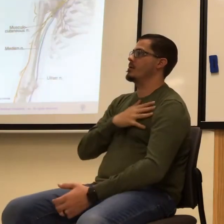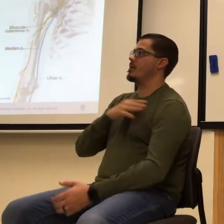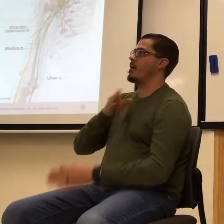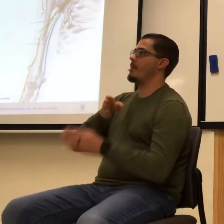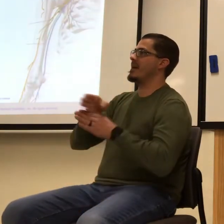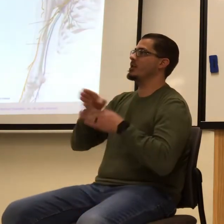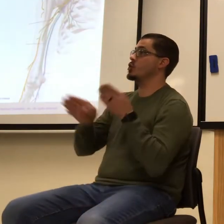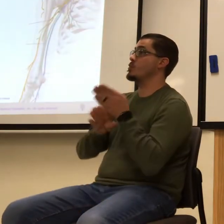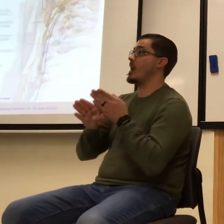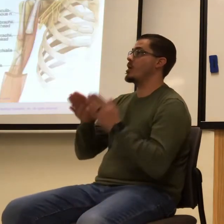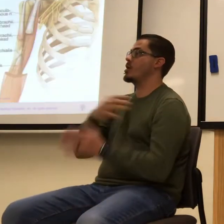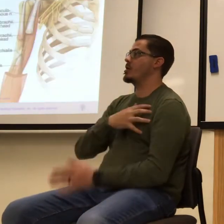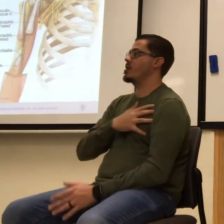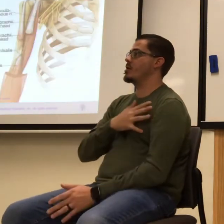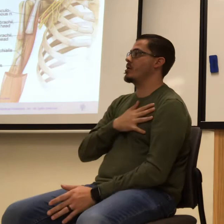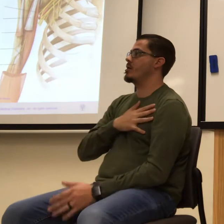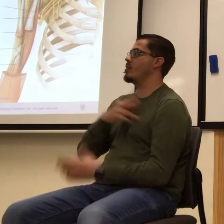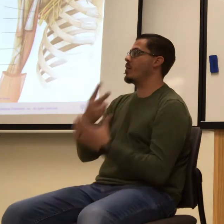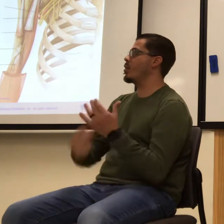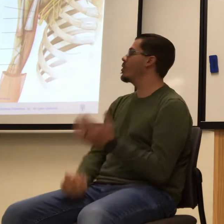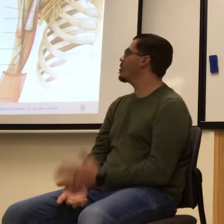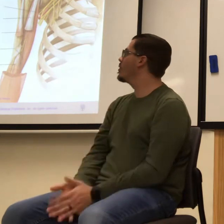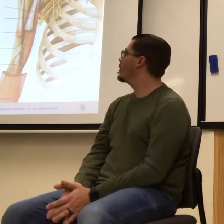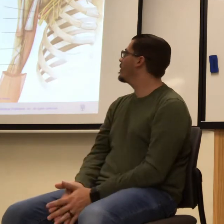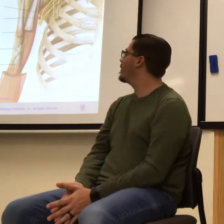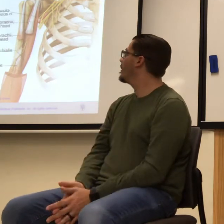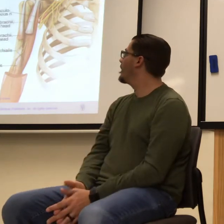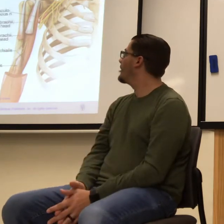minor. Now let's go through